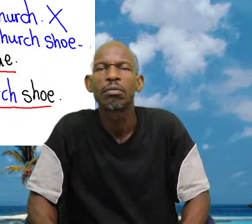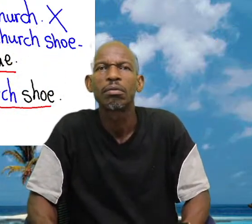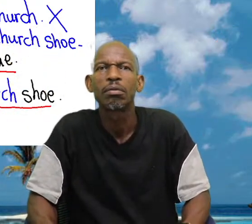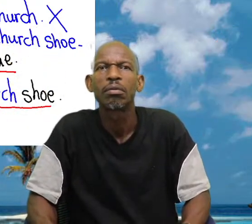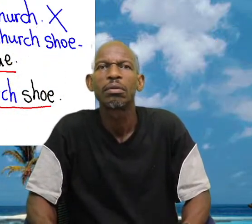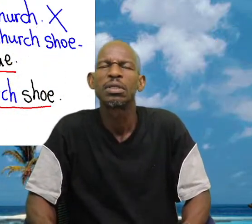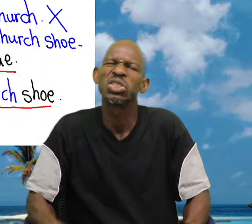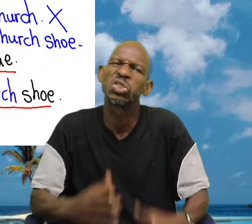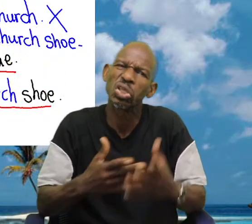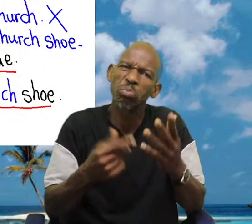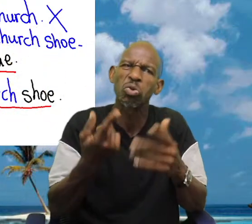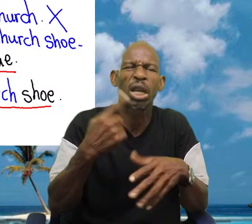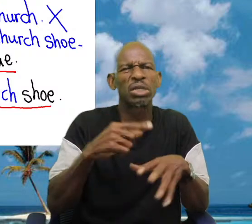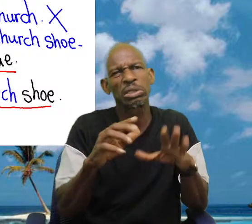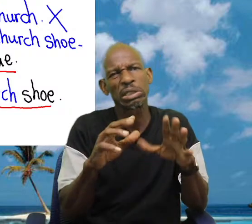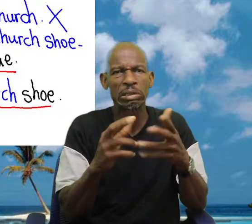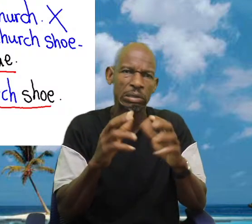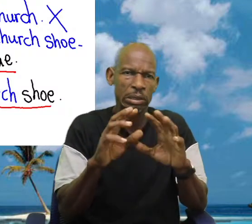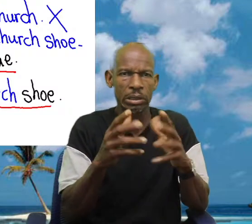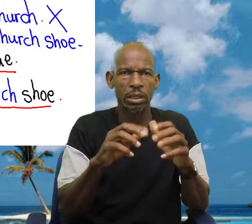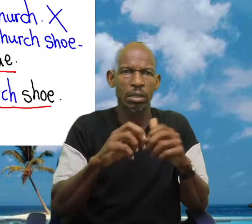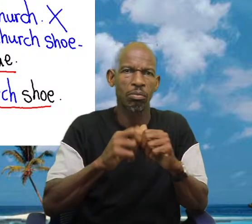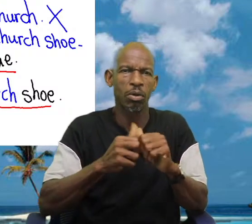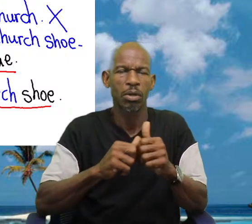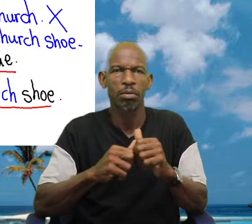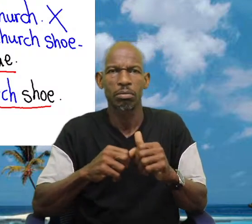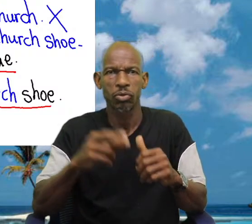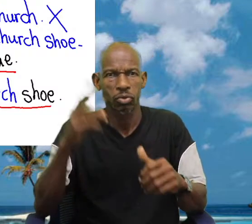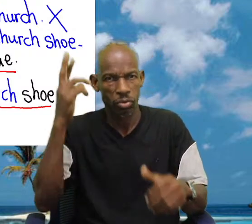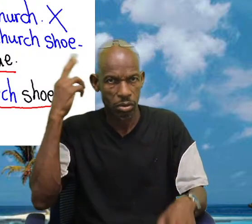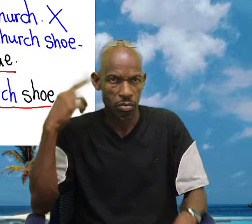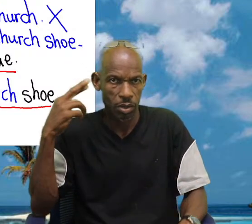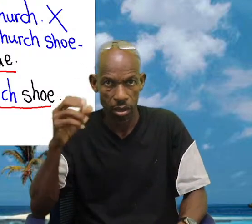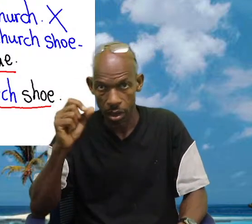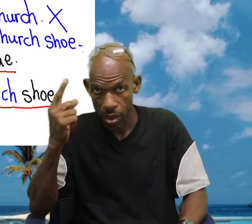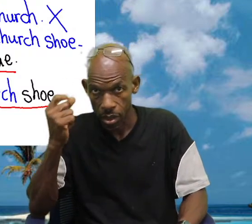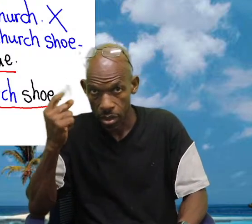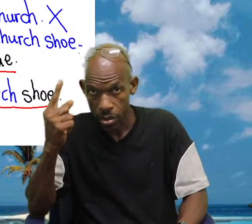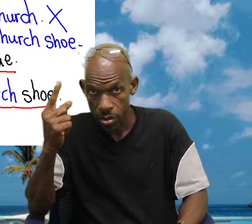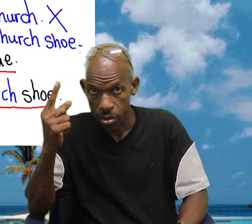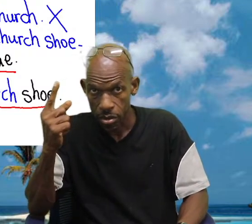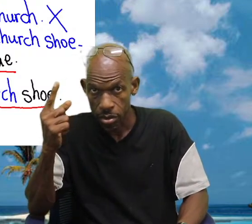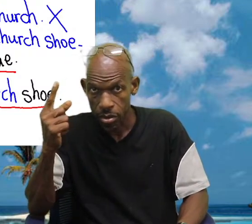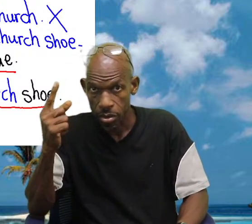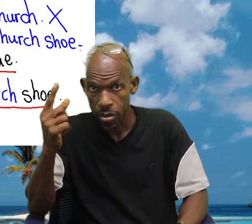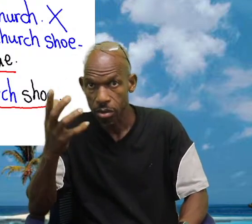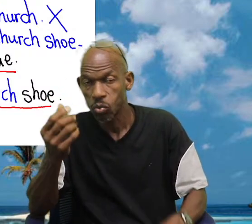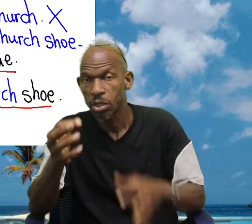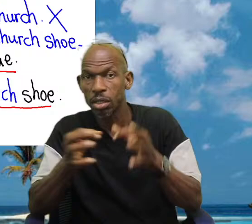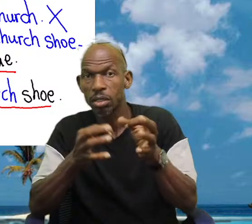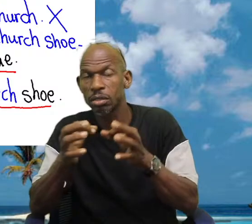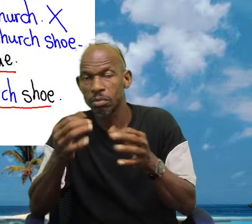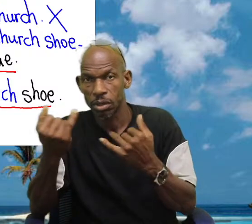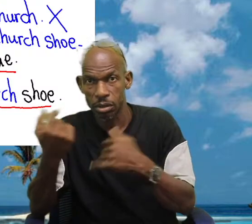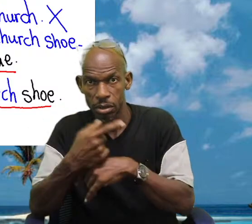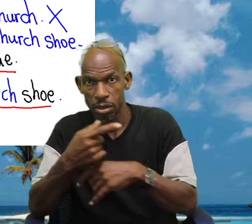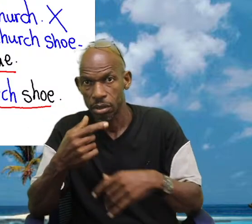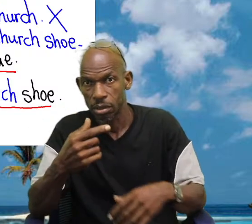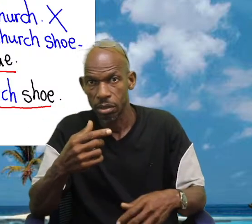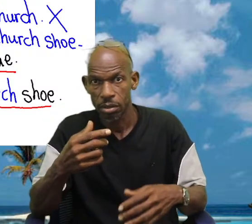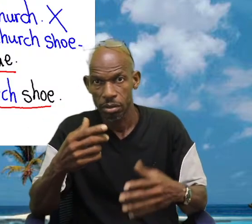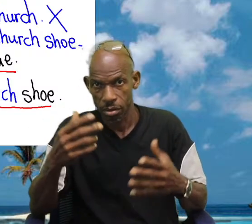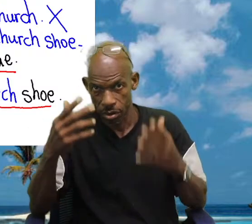getting some issues with it. Okay, Rebecca, I hope you understand it. I said I wanted to explain it in the class, so this is